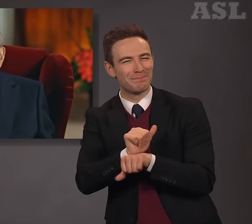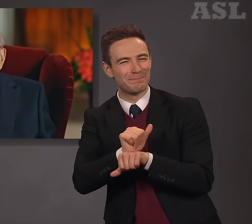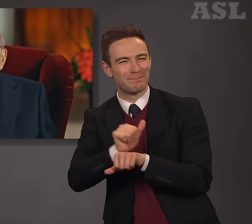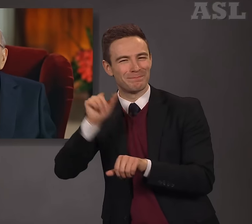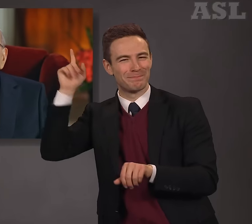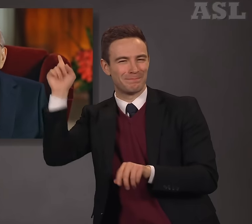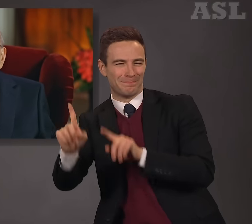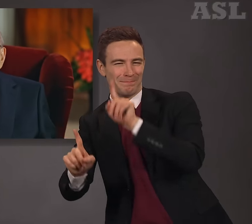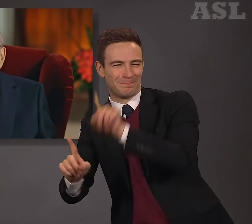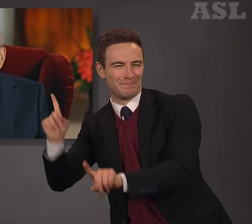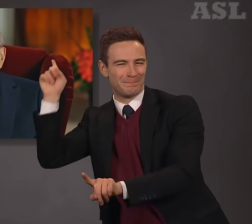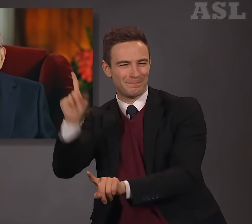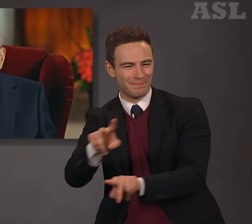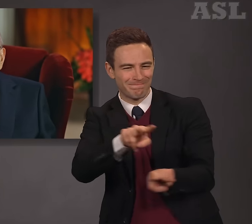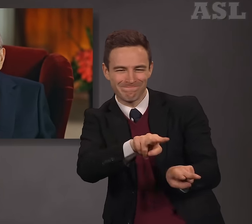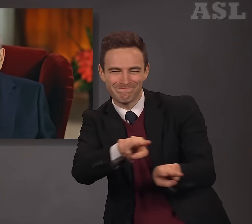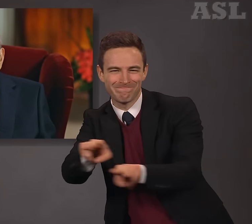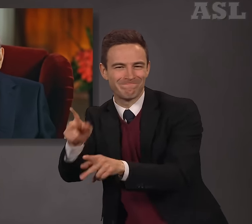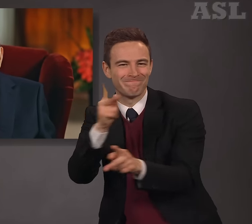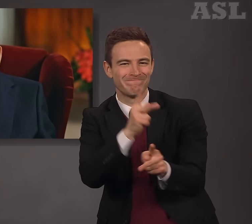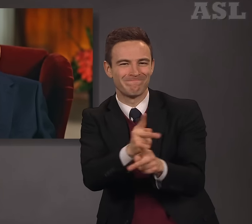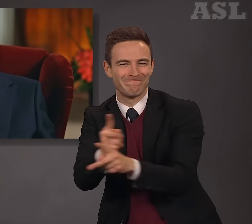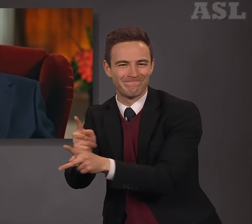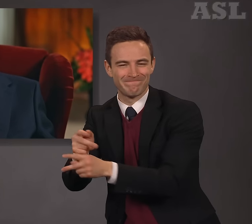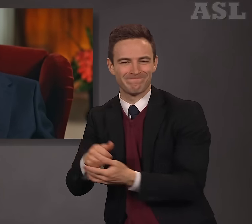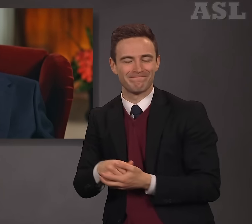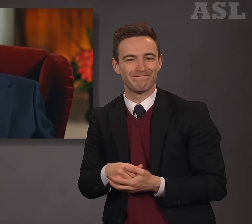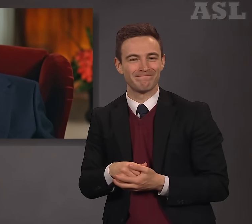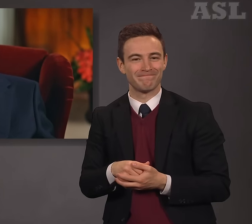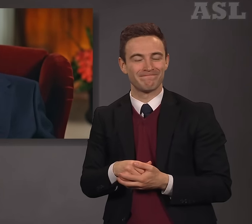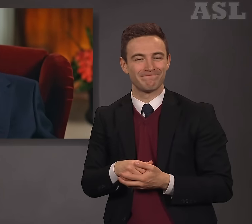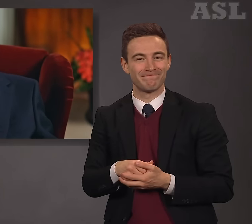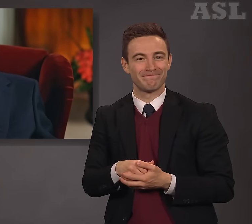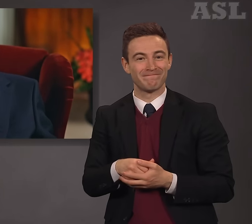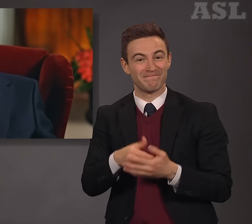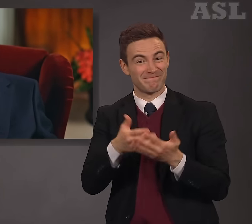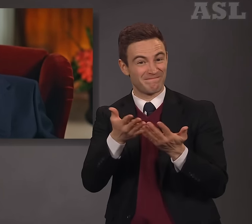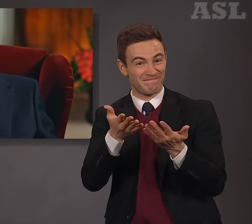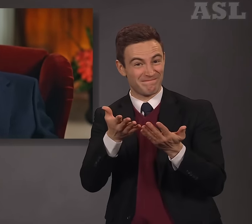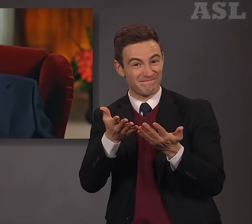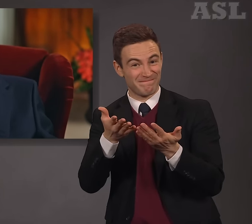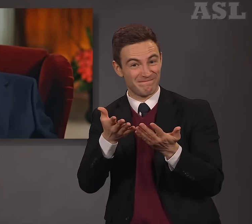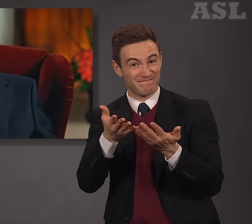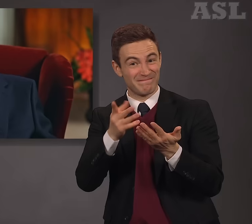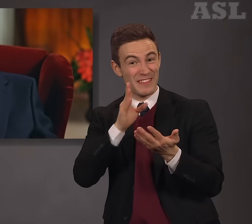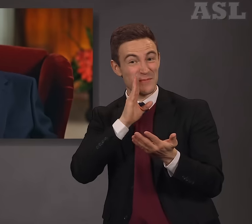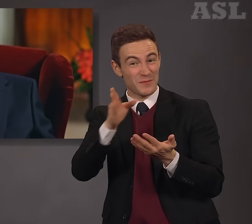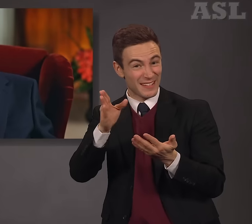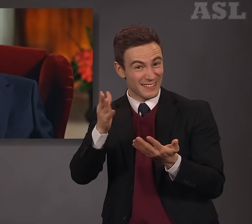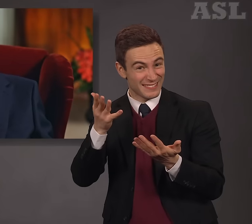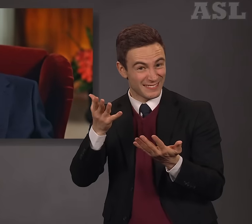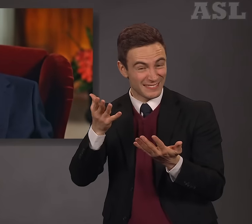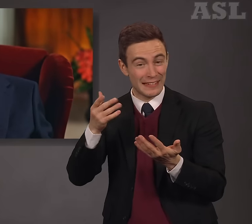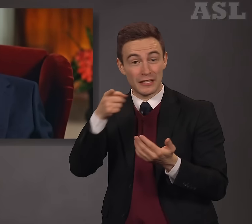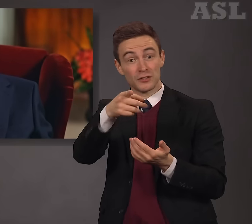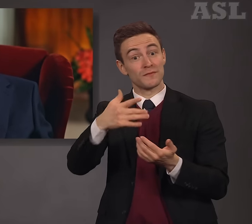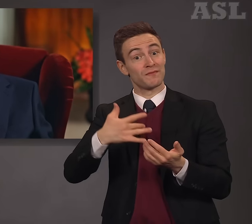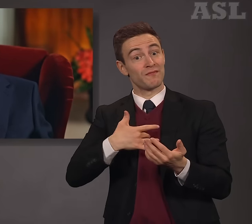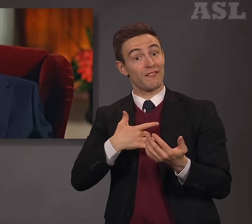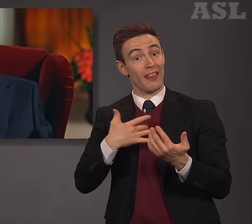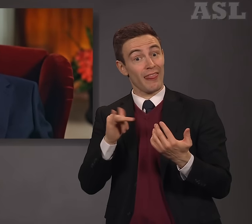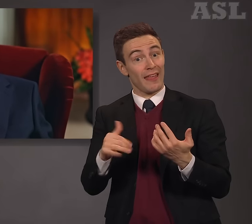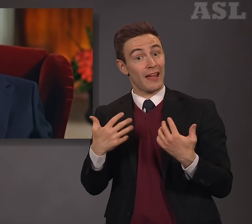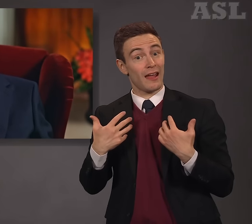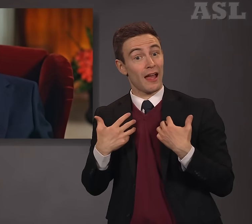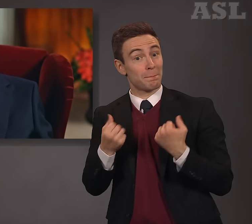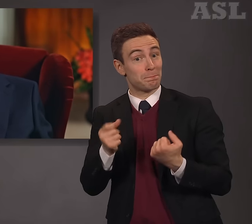What courage does it give you to know that angels really will help you?